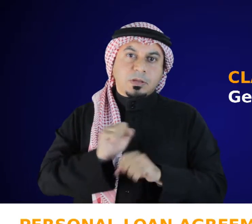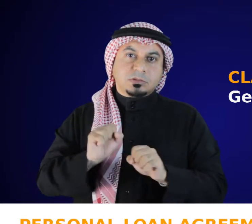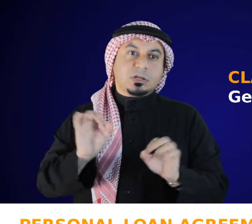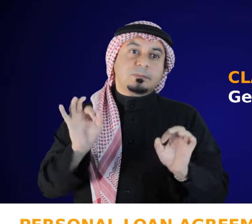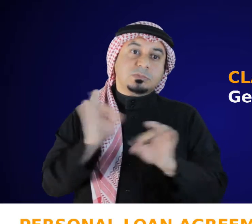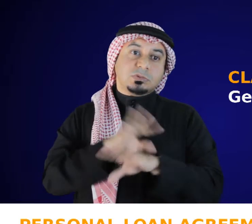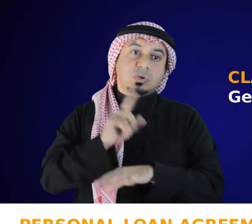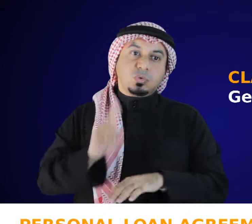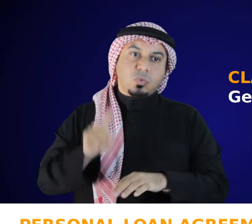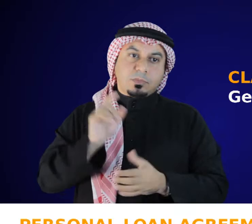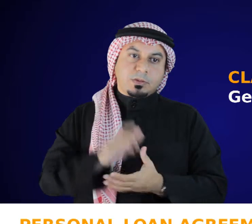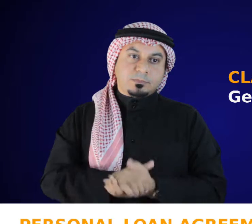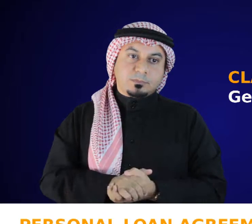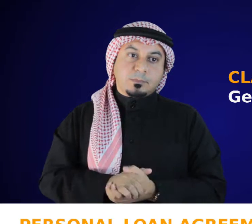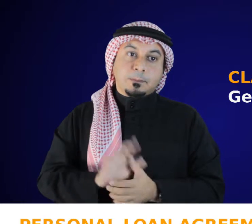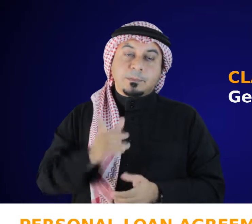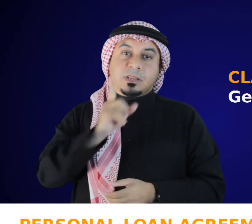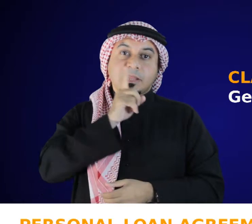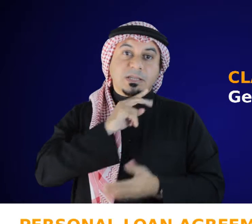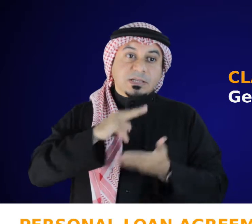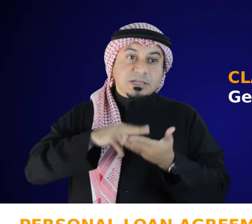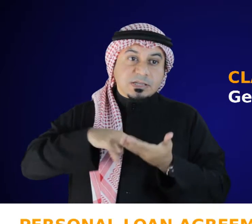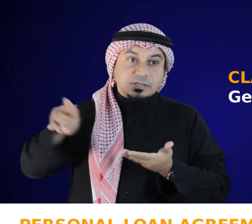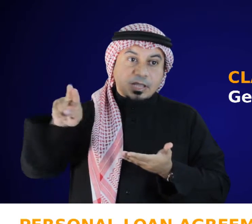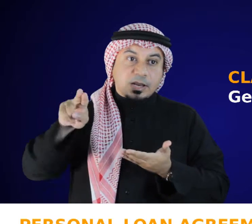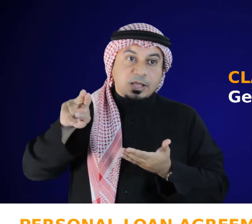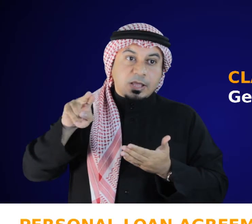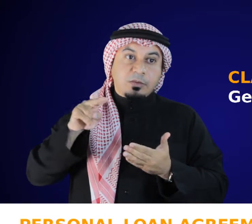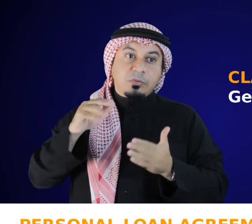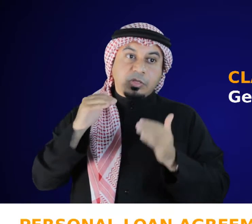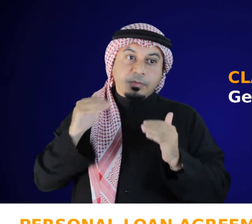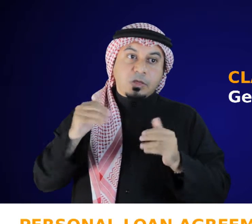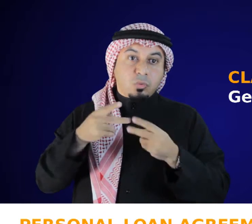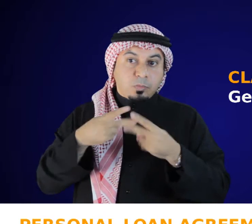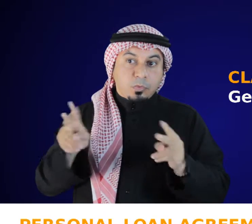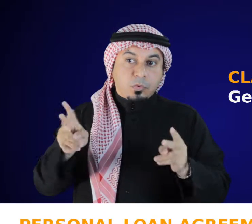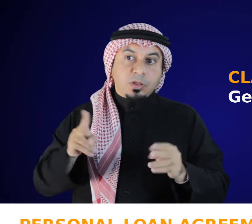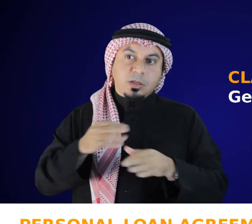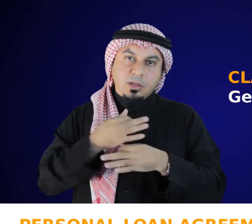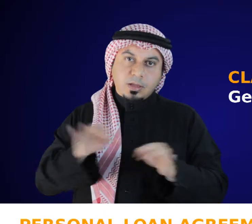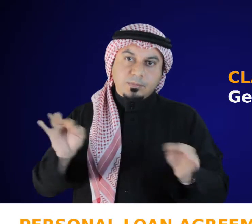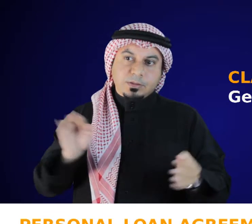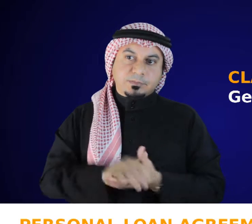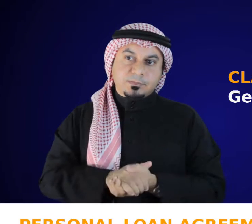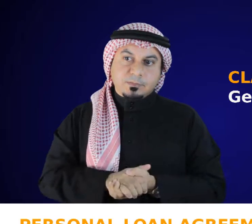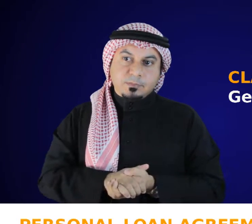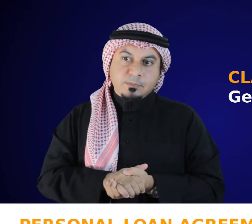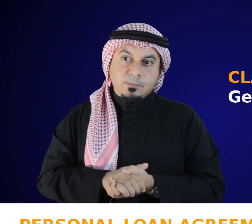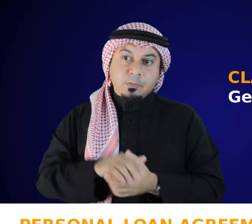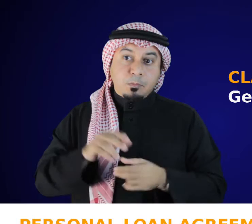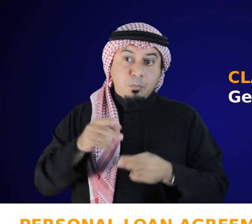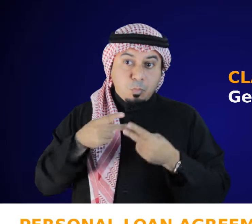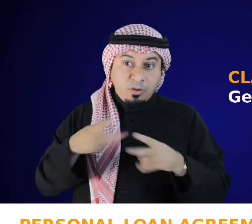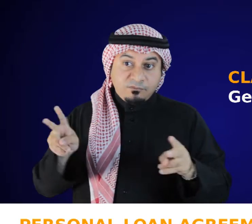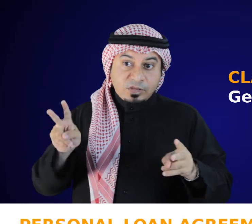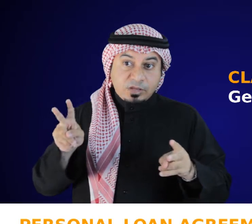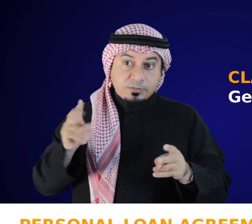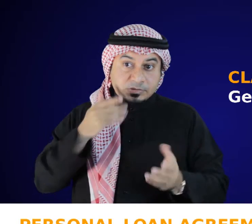statement shall be considered as a full consent of its content by the customer, and as a final approval for the entries